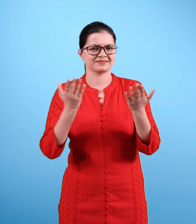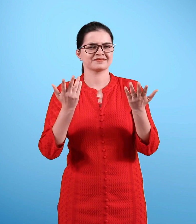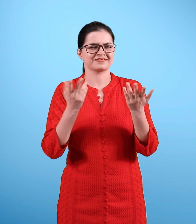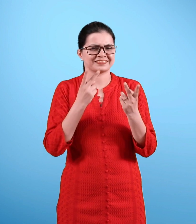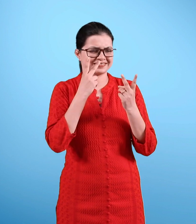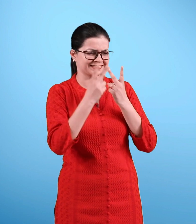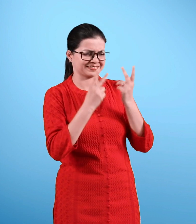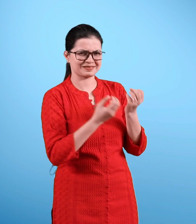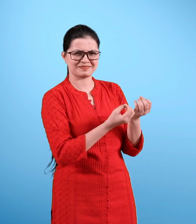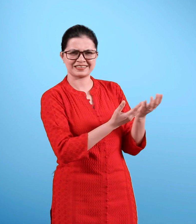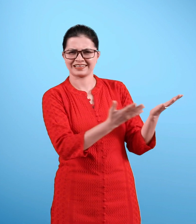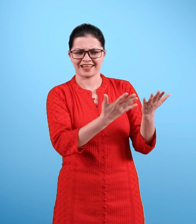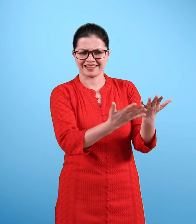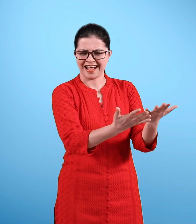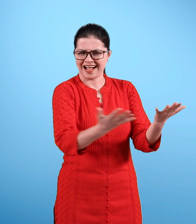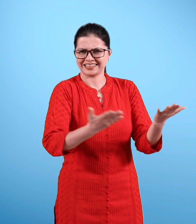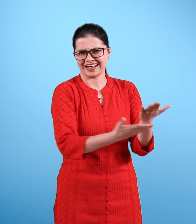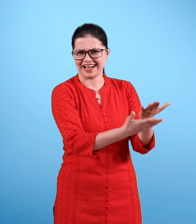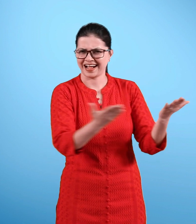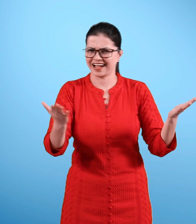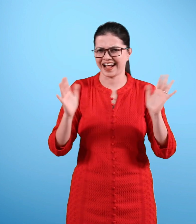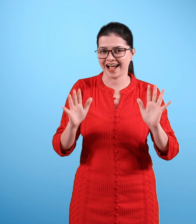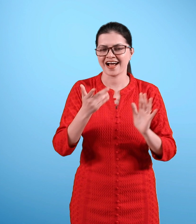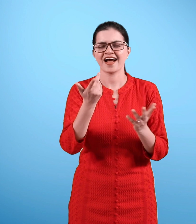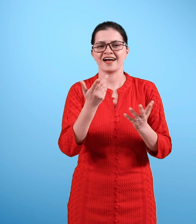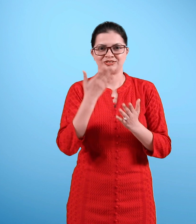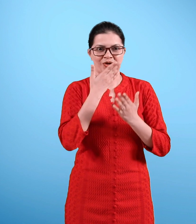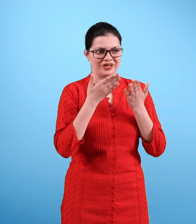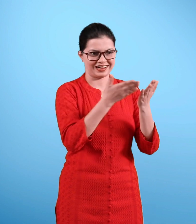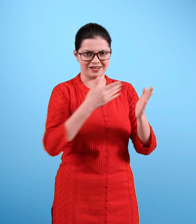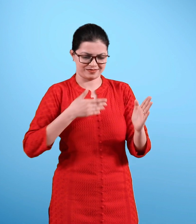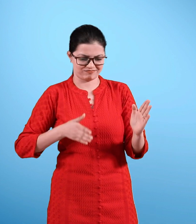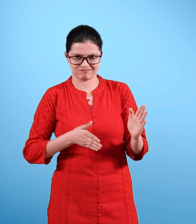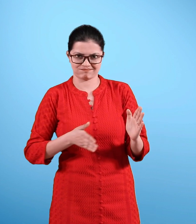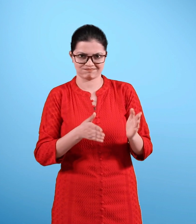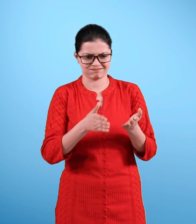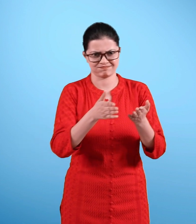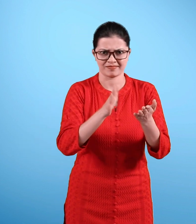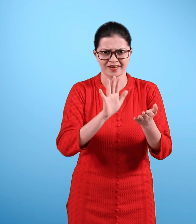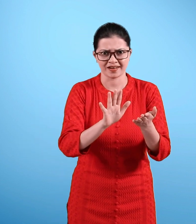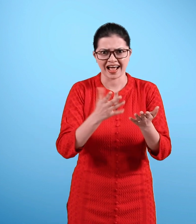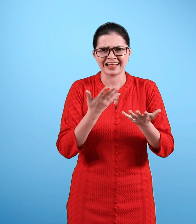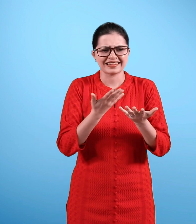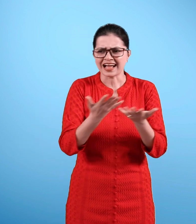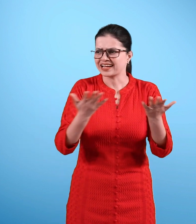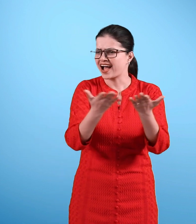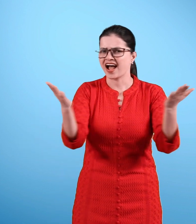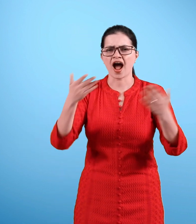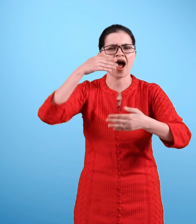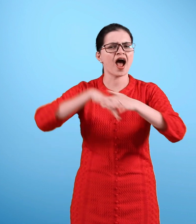Light, shadows and reflections. We see so many objects around us. On the way